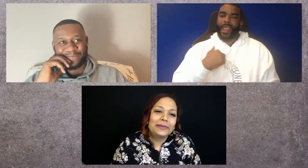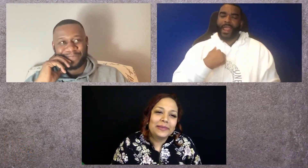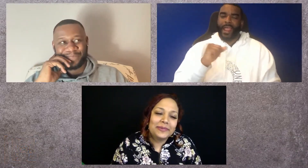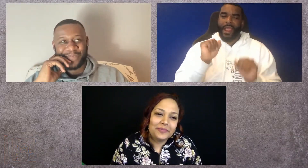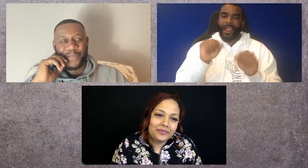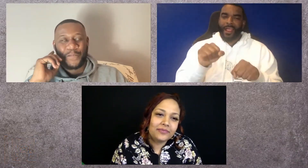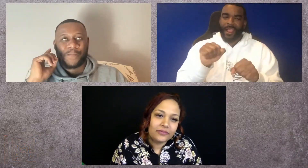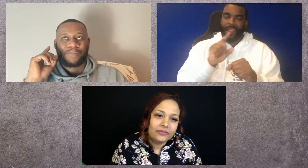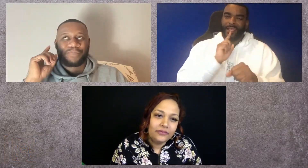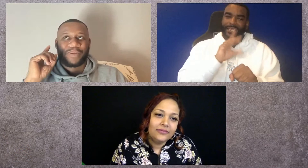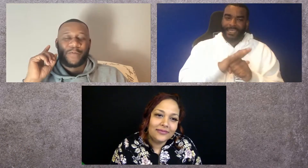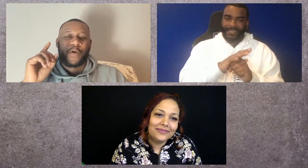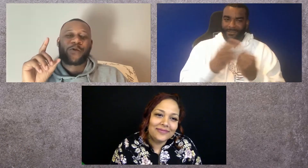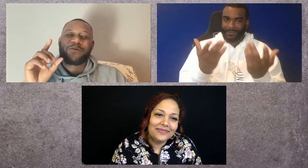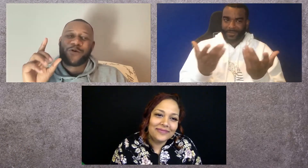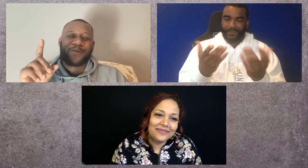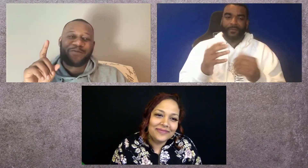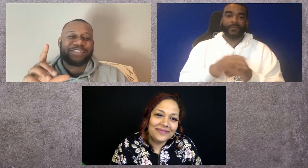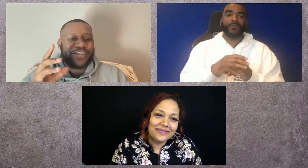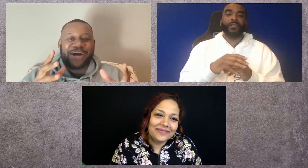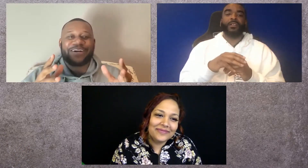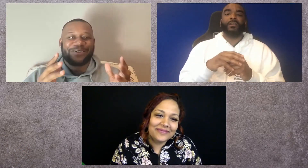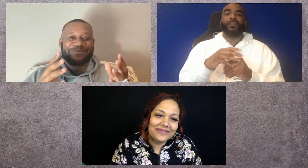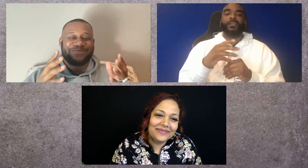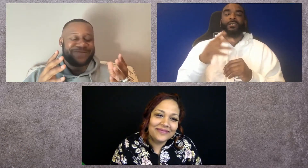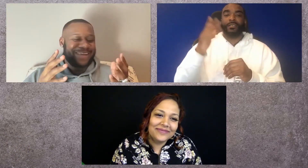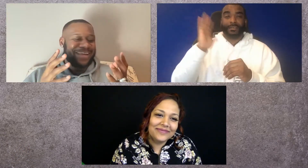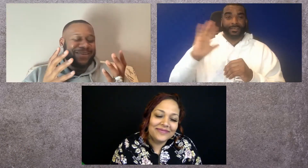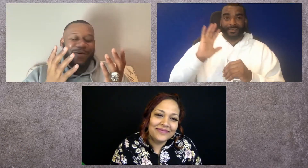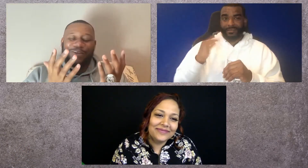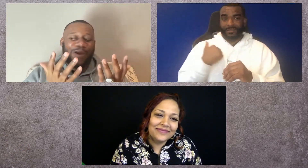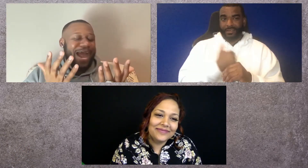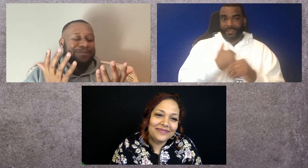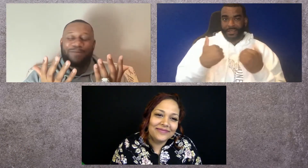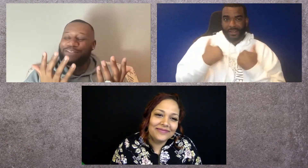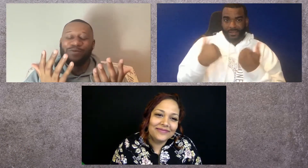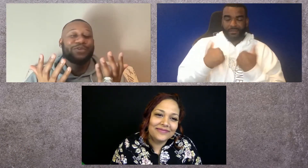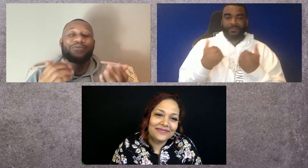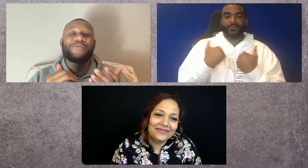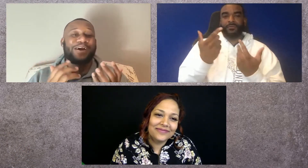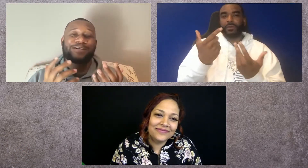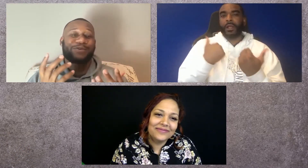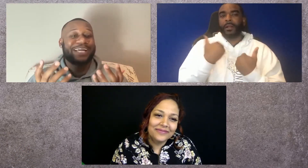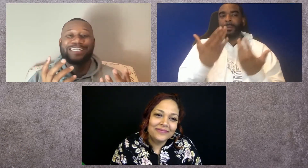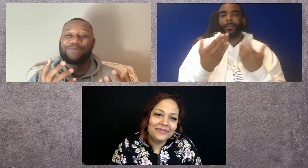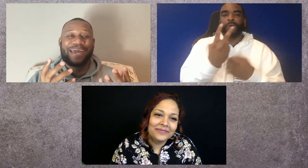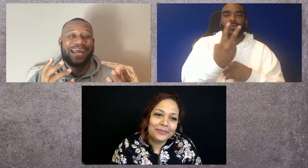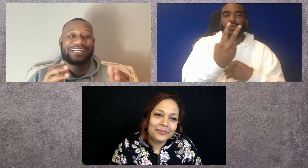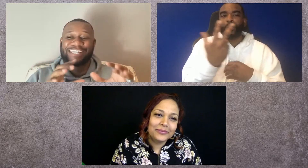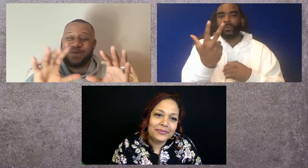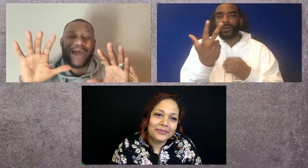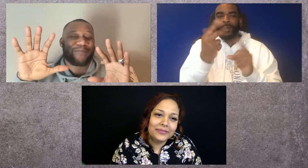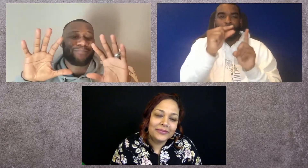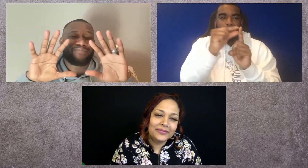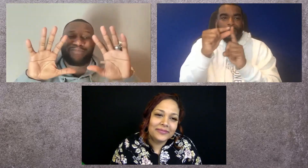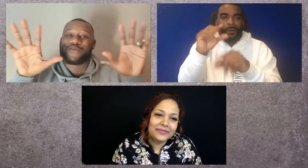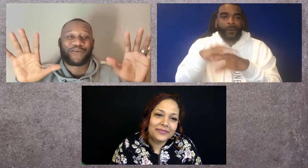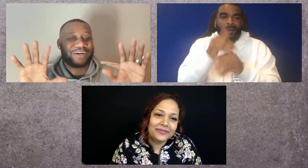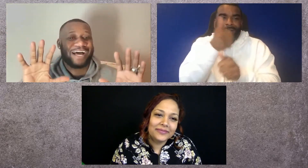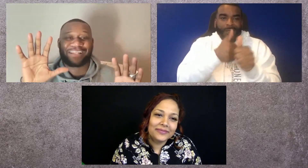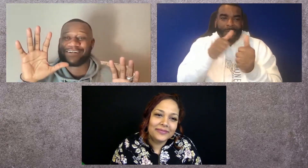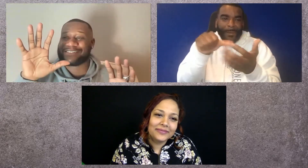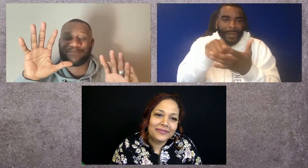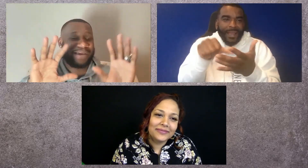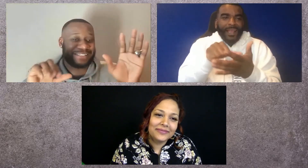this. When we was younger, you had maybe 2 or 3 words on each page, and you had